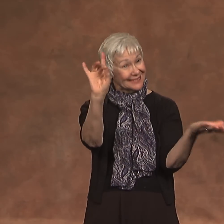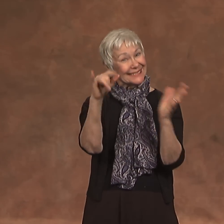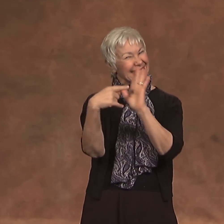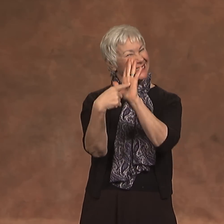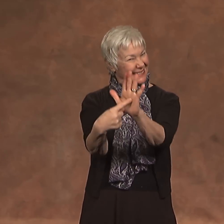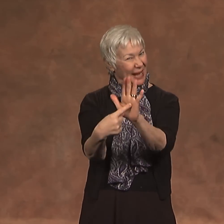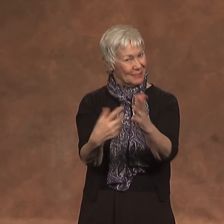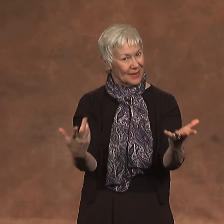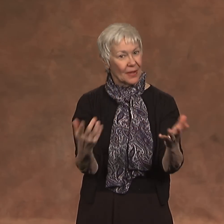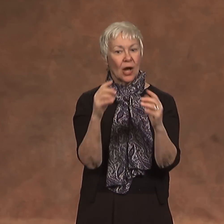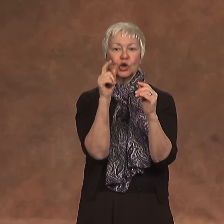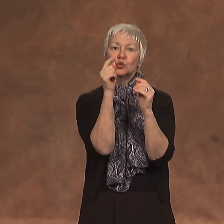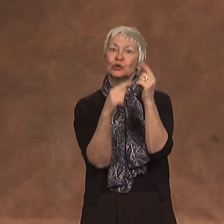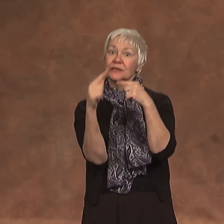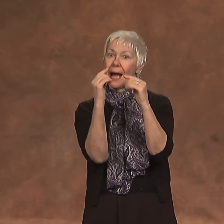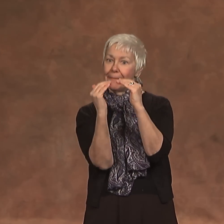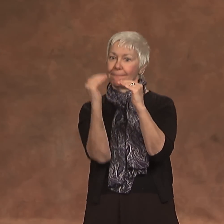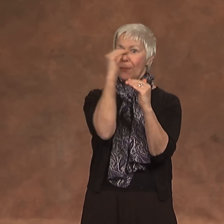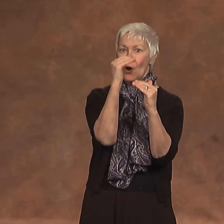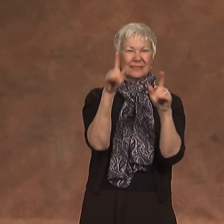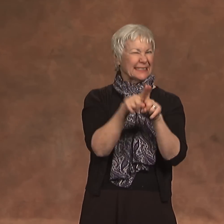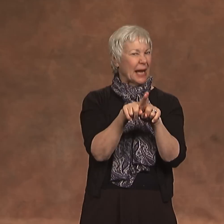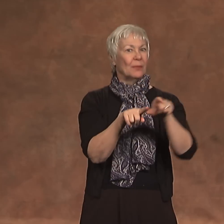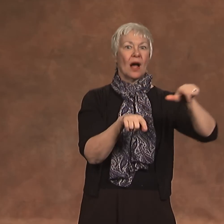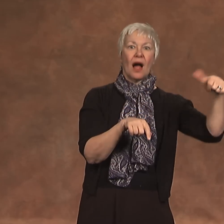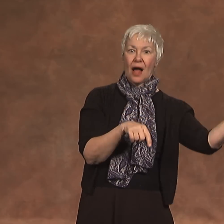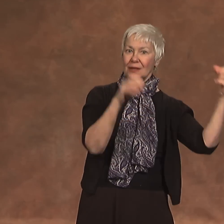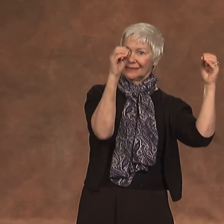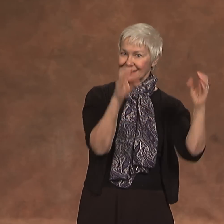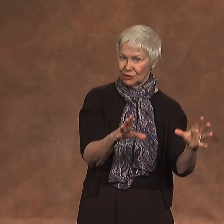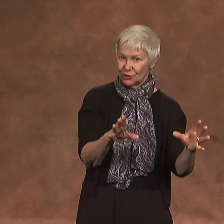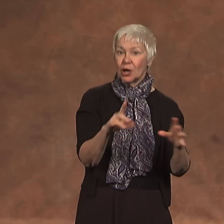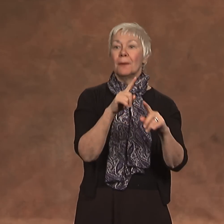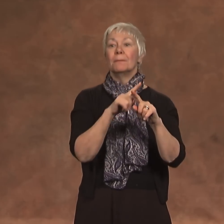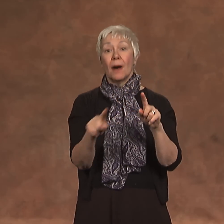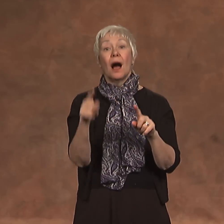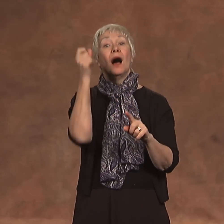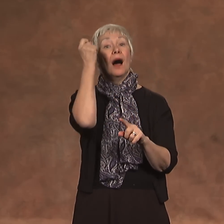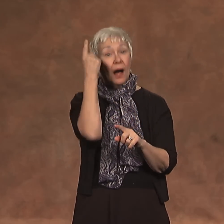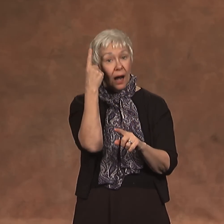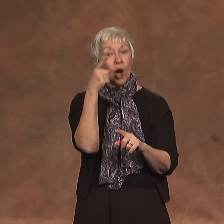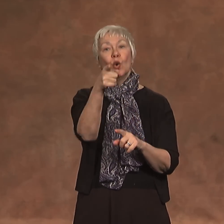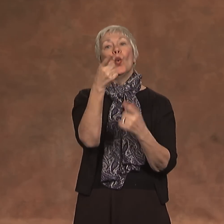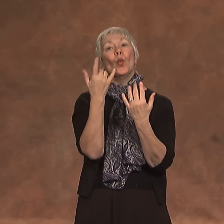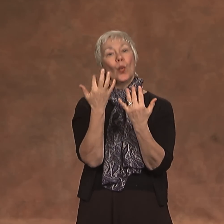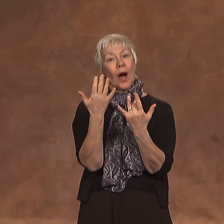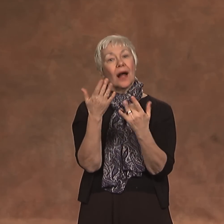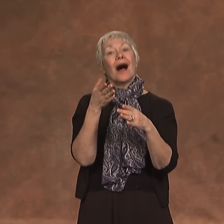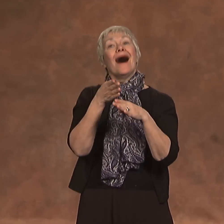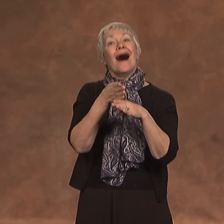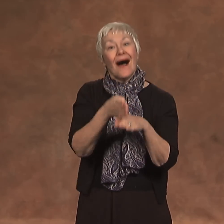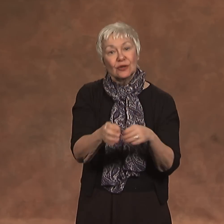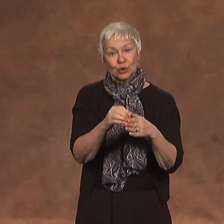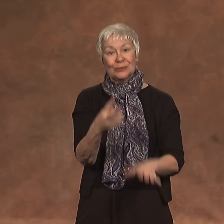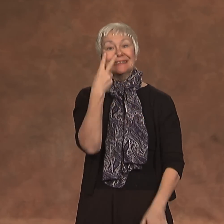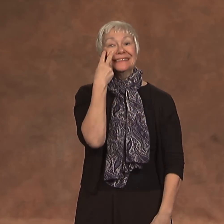it. And make sure that you sign above your head, just as the other teacher had done. And also ensure